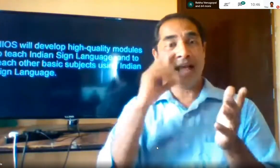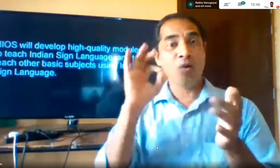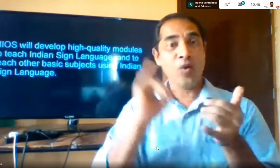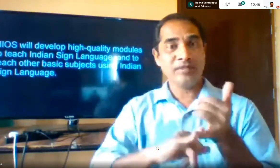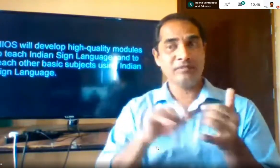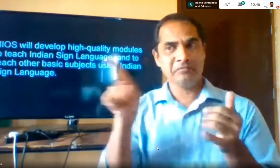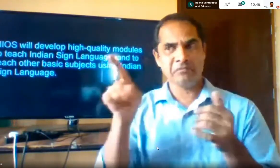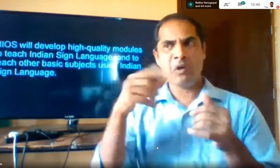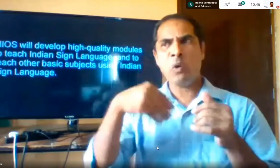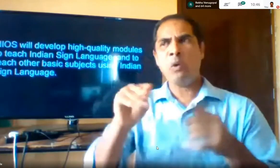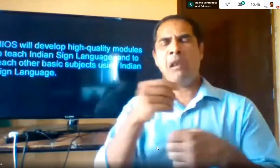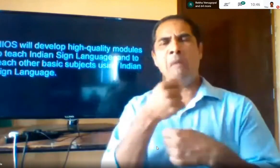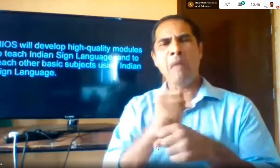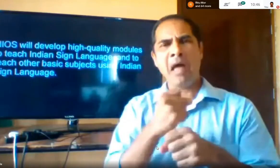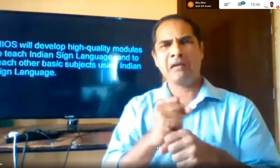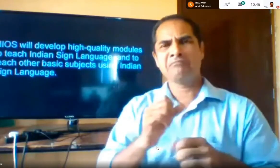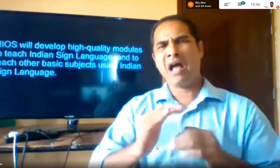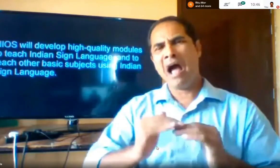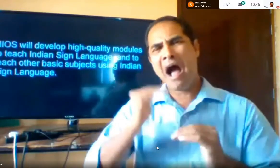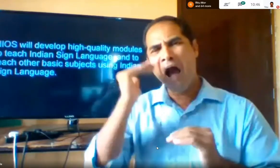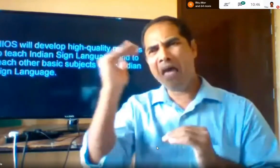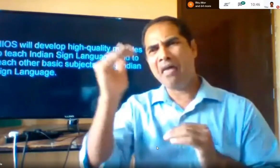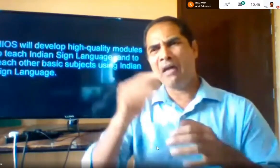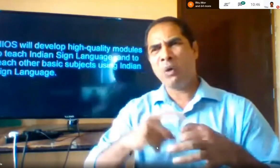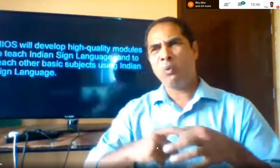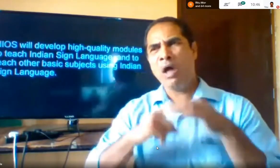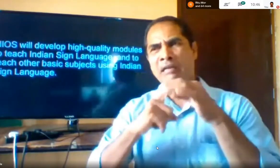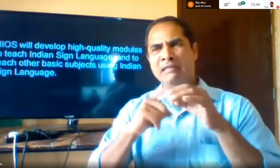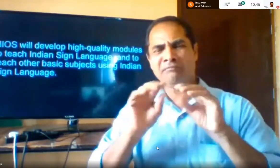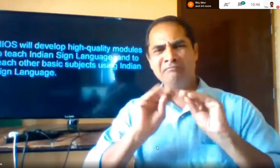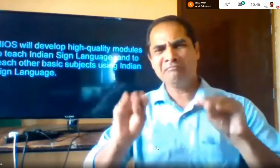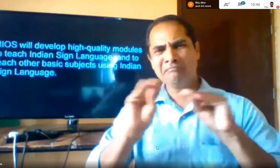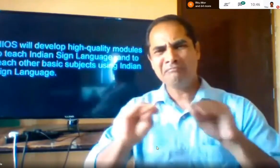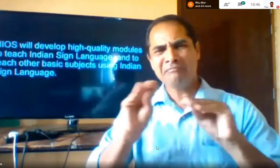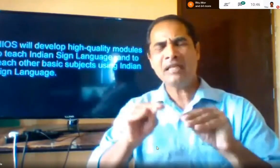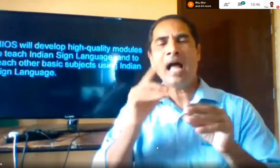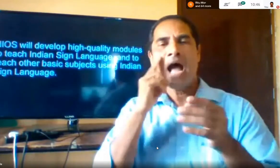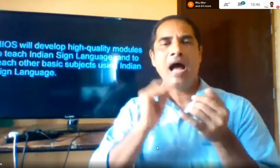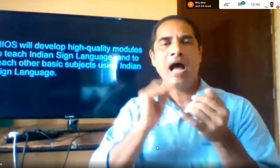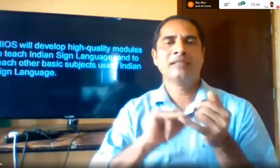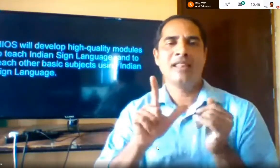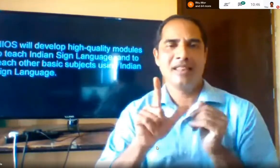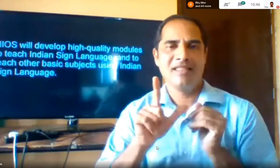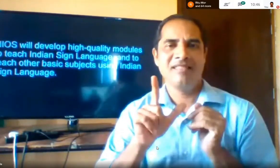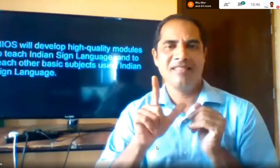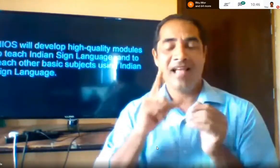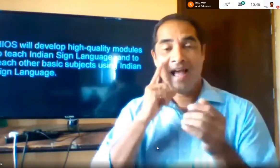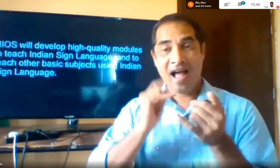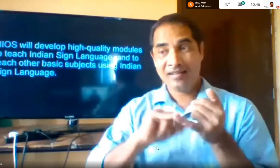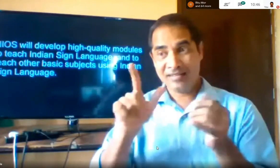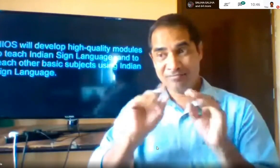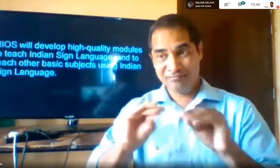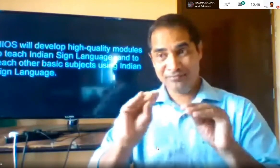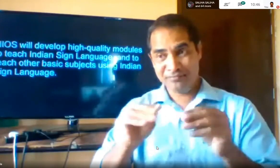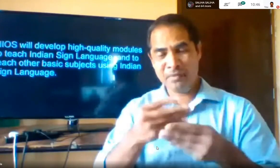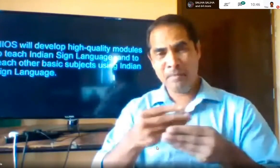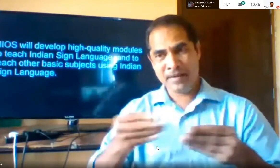One more point is there in the National Education Policy. So NIOS will develop high quality